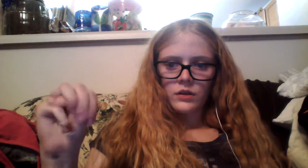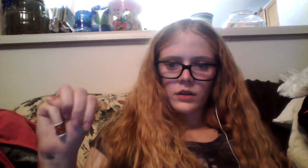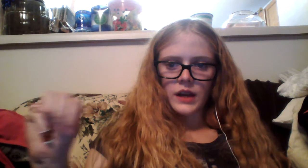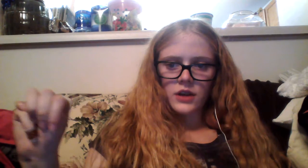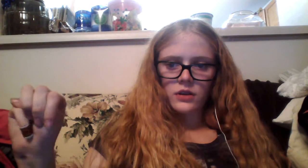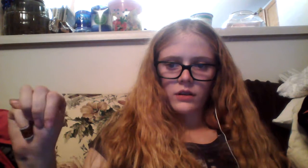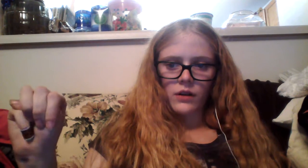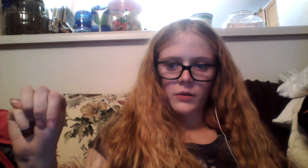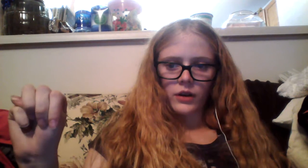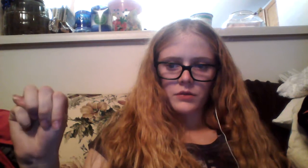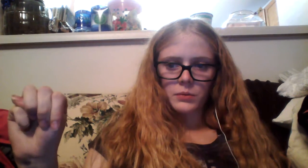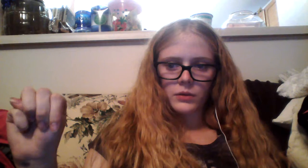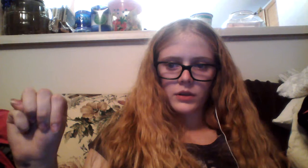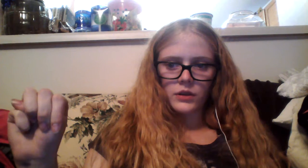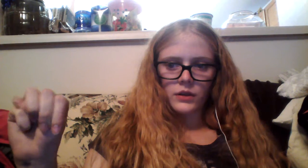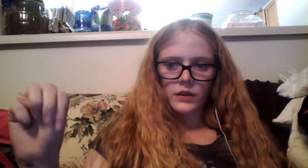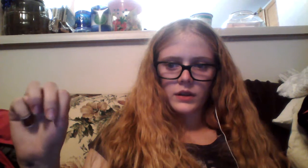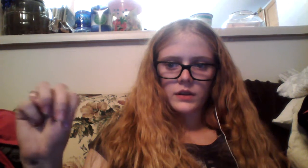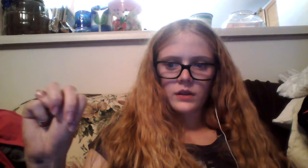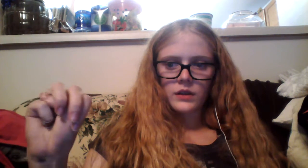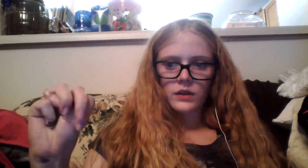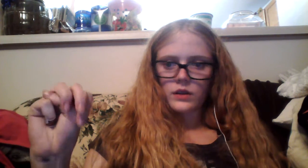It's actually a lot more comfortable when you do this.